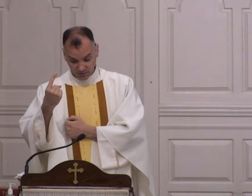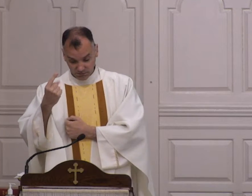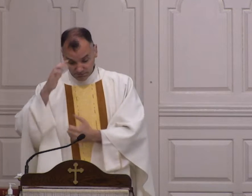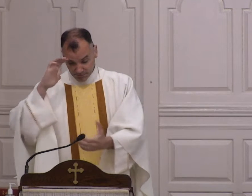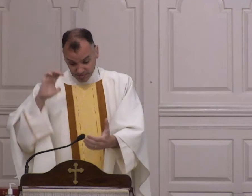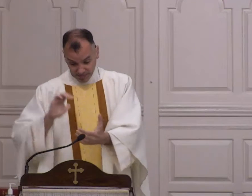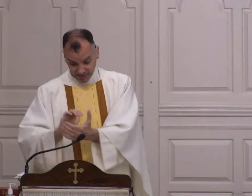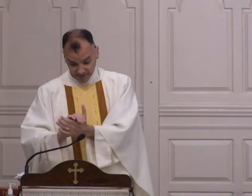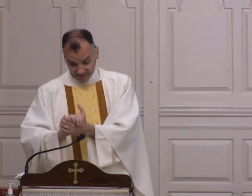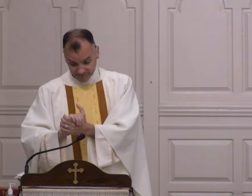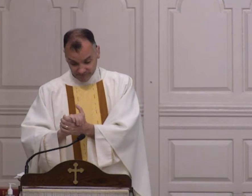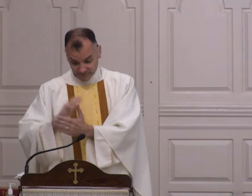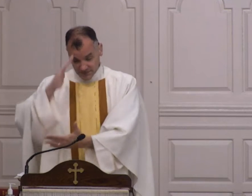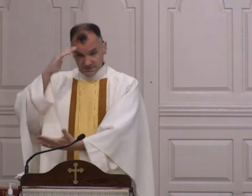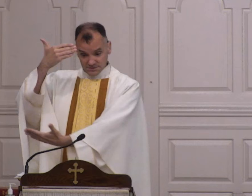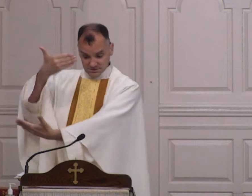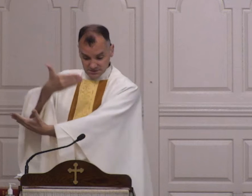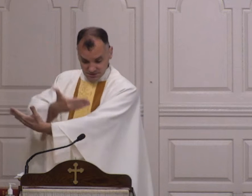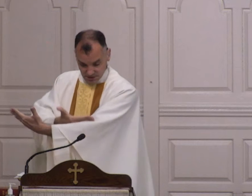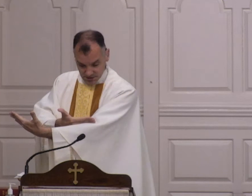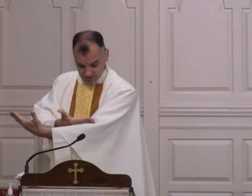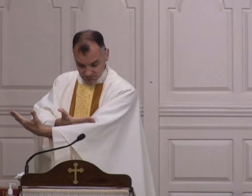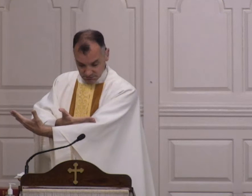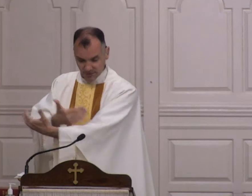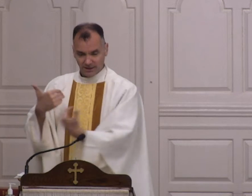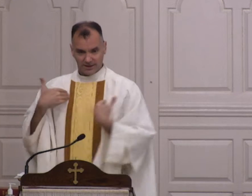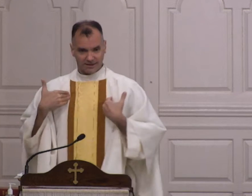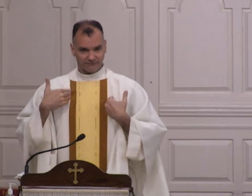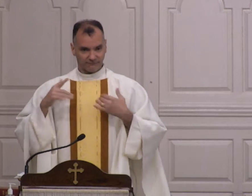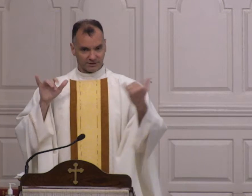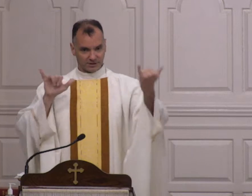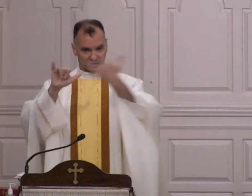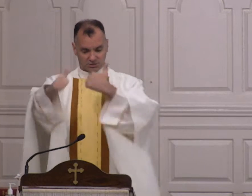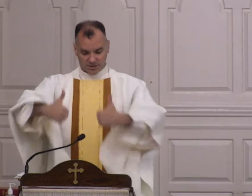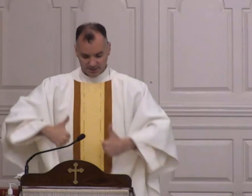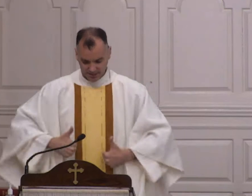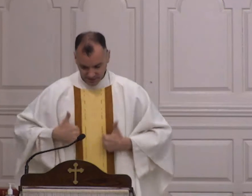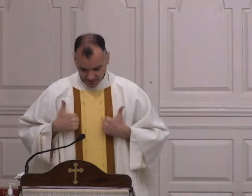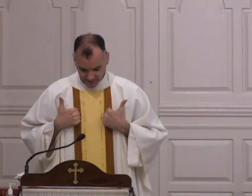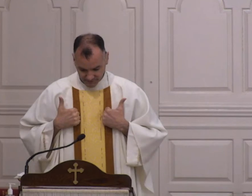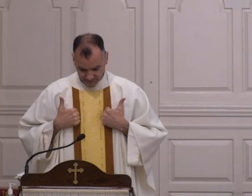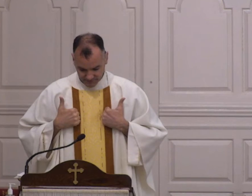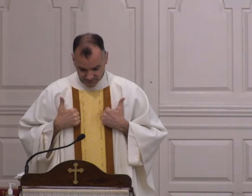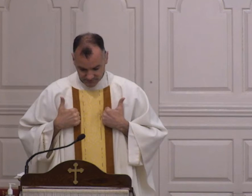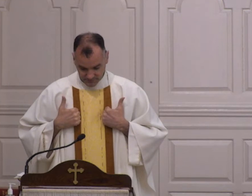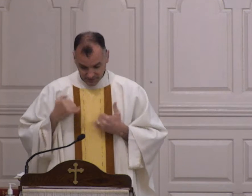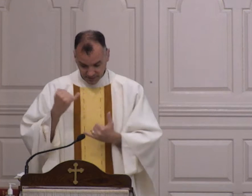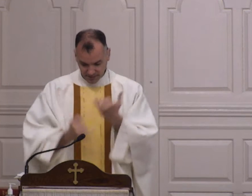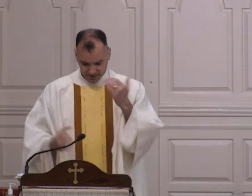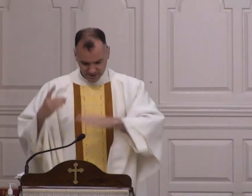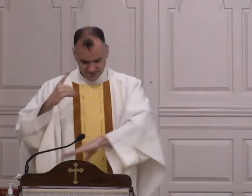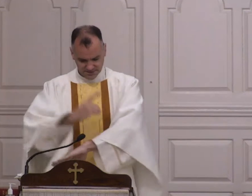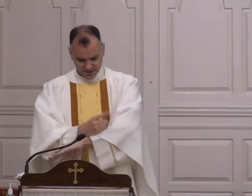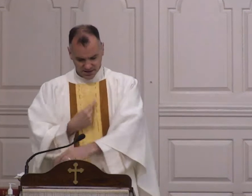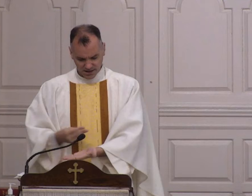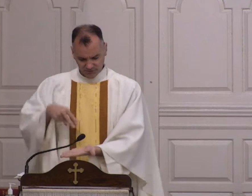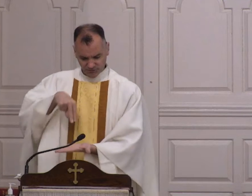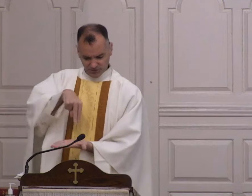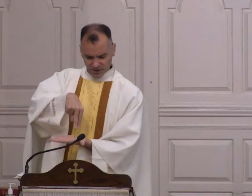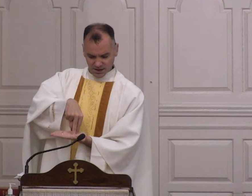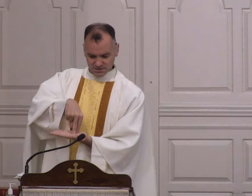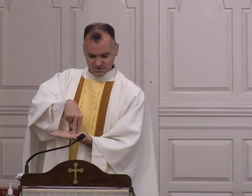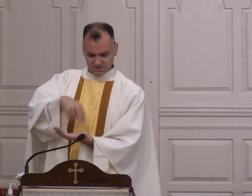Everyone who believes in the Son has eternal life, and I shall raise him up on the last day, says the Lord.